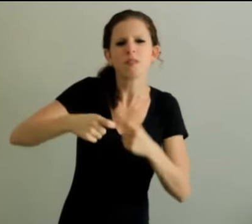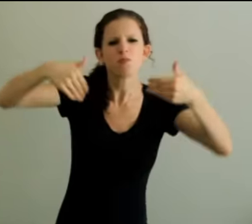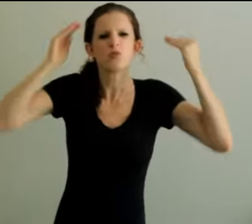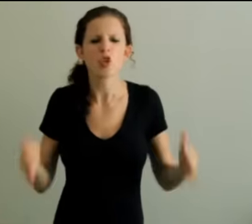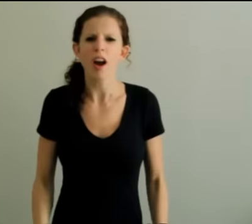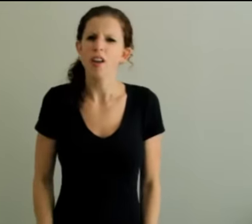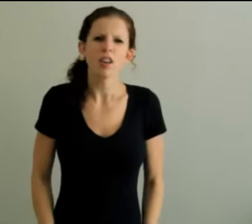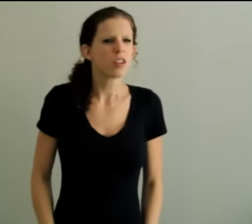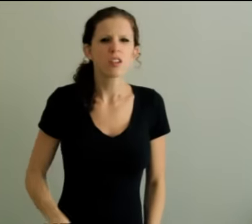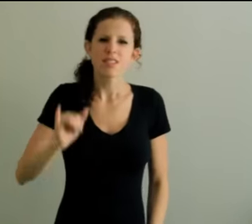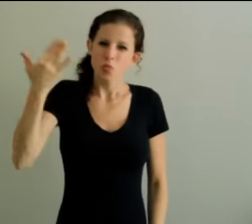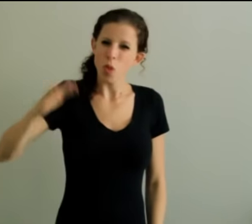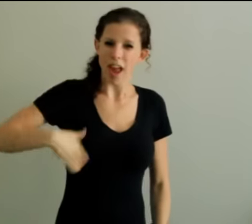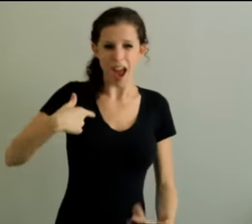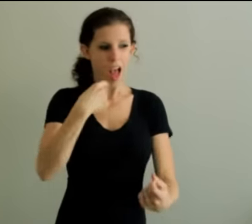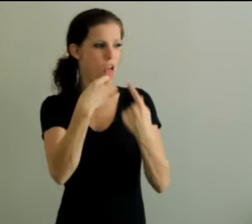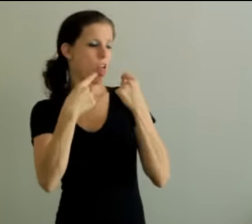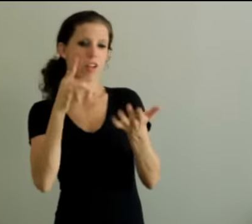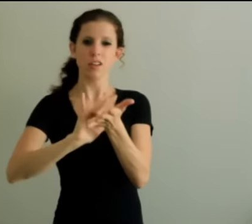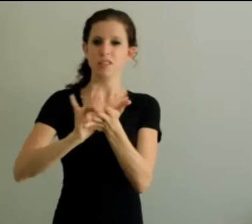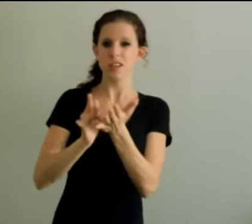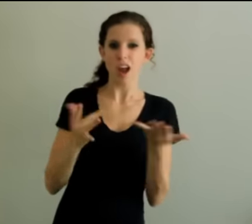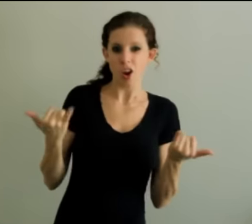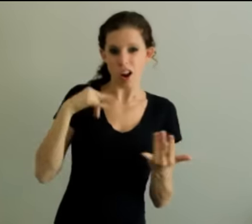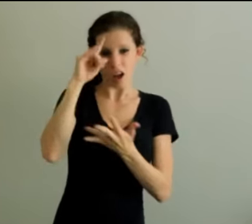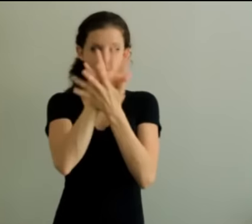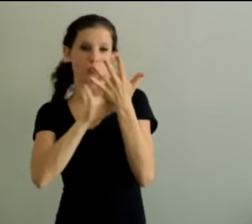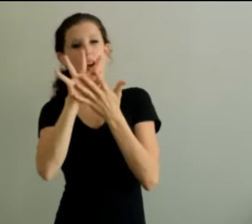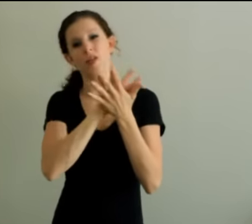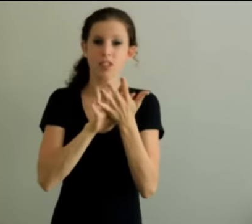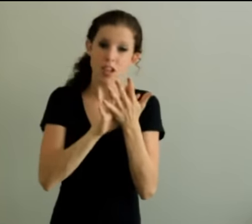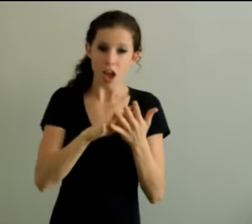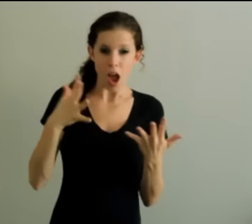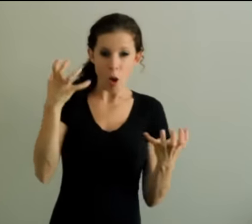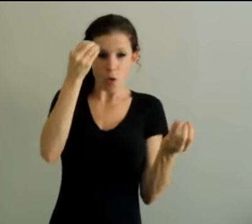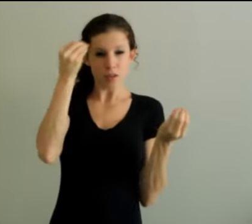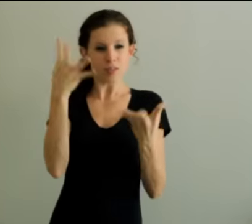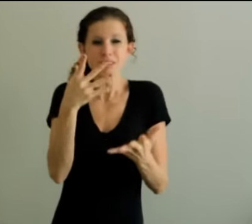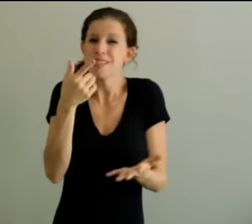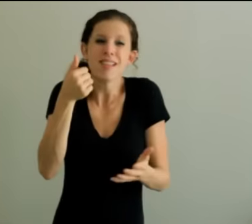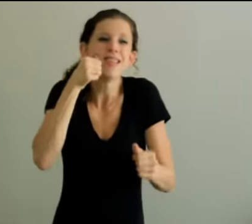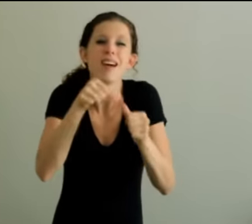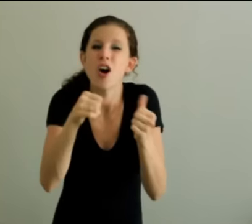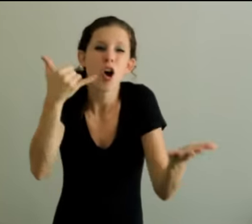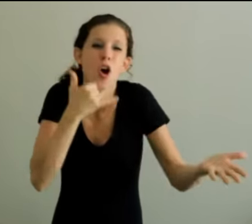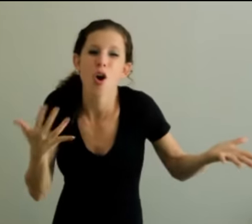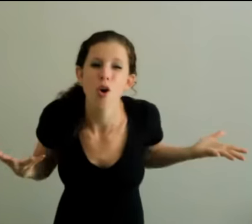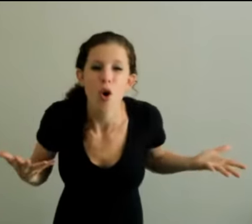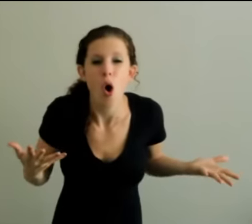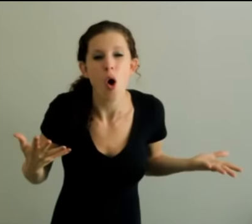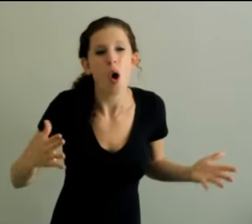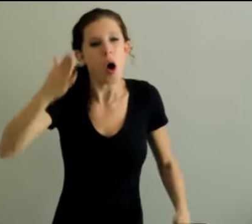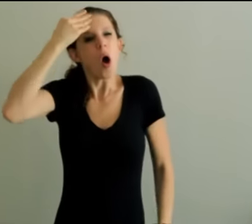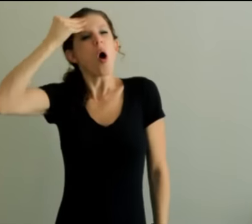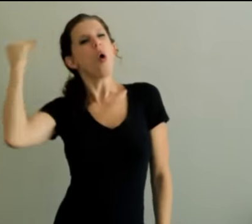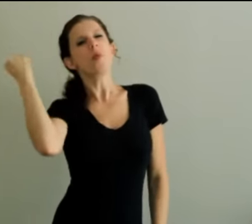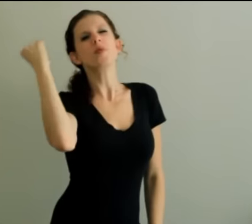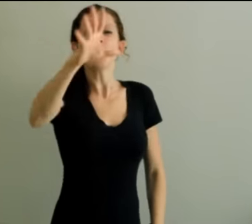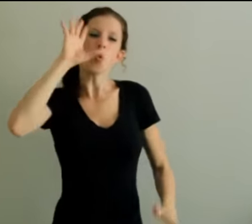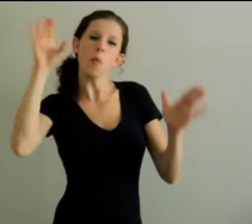rescued me from drowning Now it's too late I'm on a thousand downers now I'm drowsy And all I wanted Was a lousy letter of a call I hope you